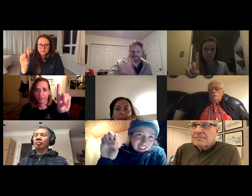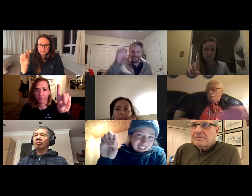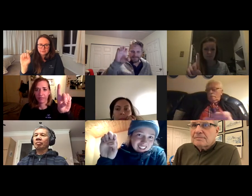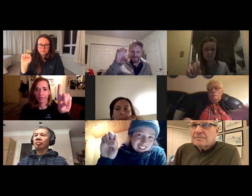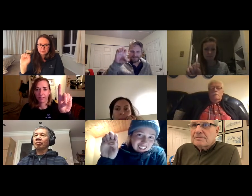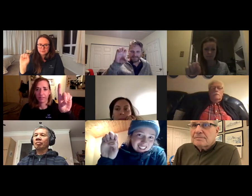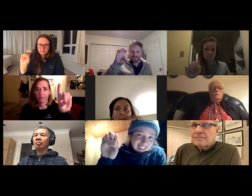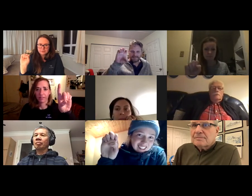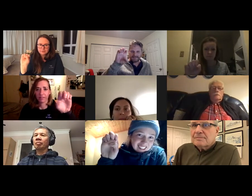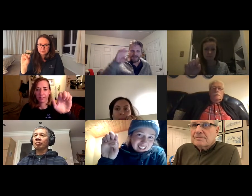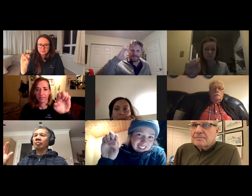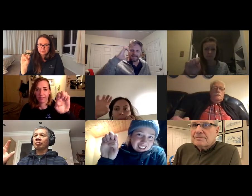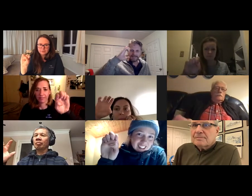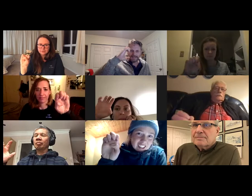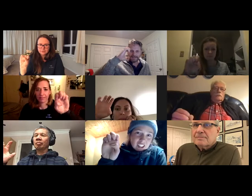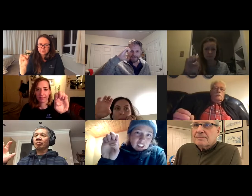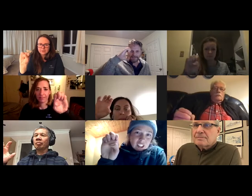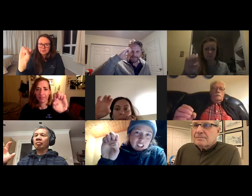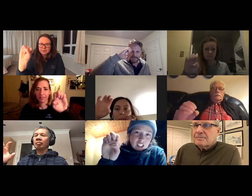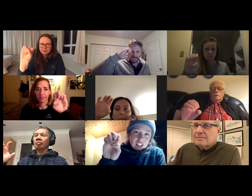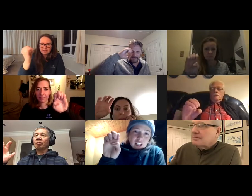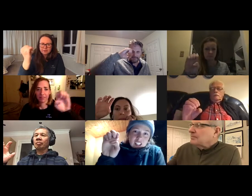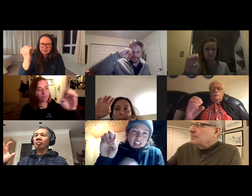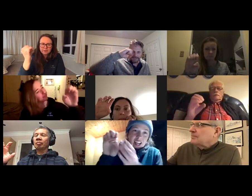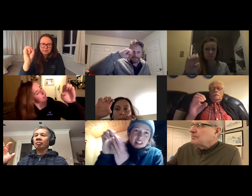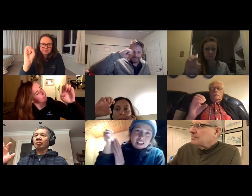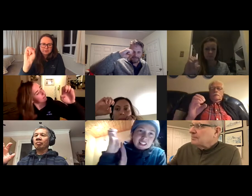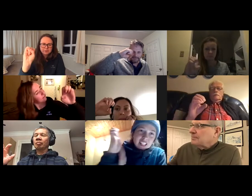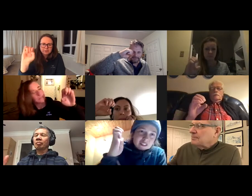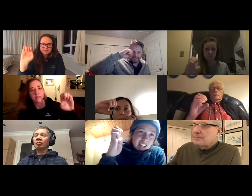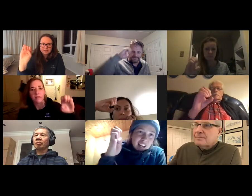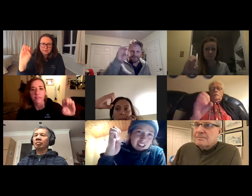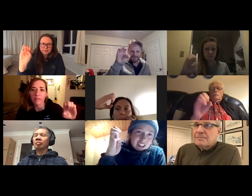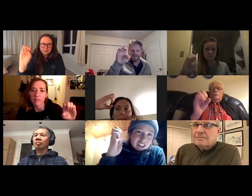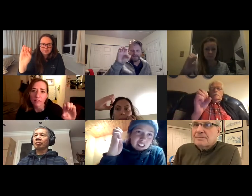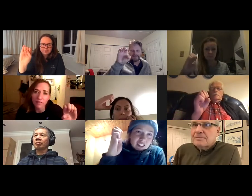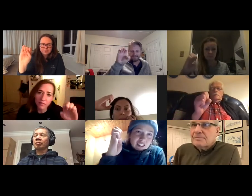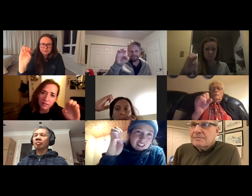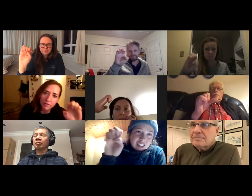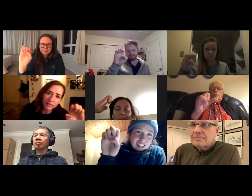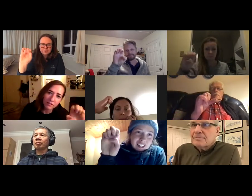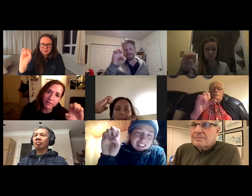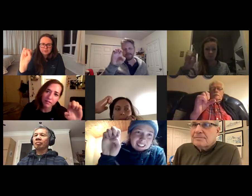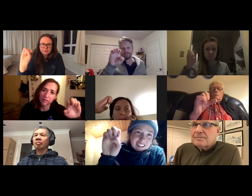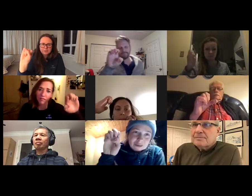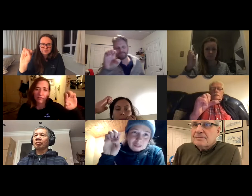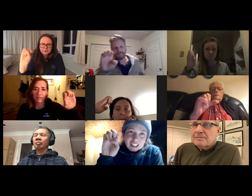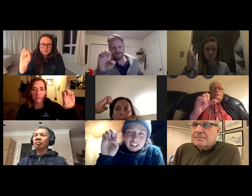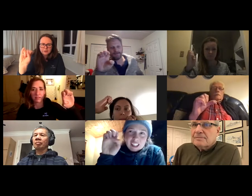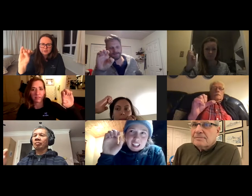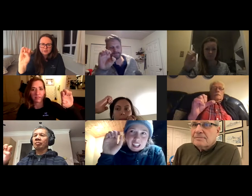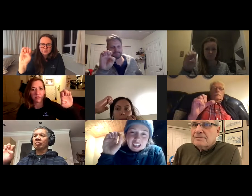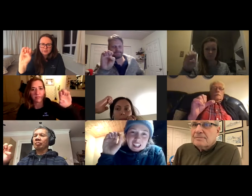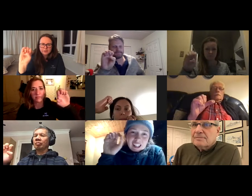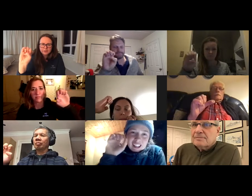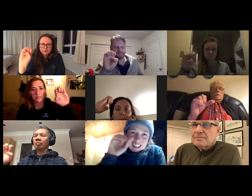E. E kind of looks like an E too from the side, right? Like if you yeah, cross and I your think fingers it's enough. like flat on your hand. Yeah. But I